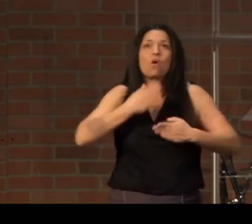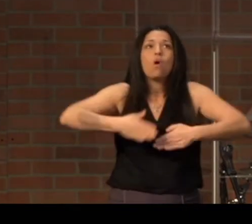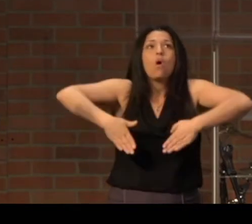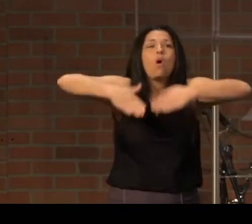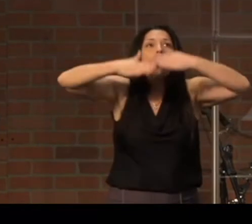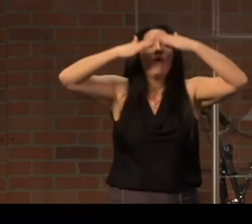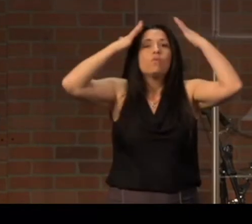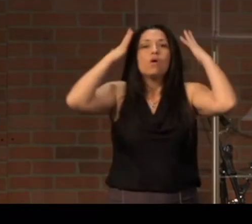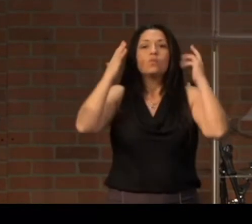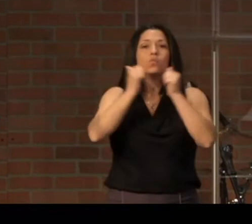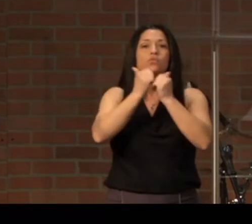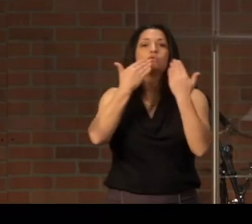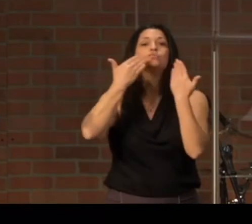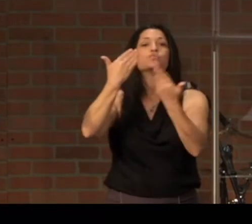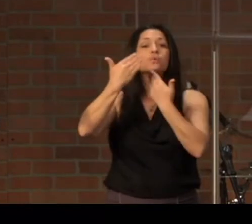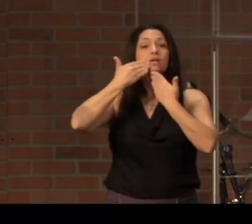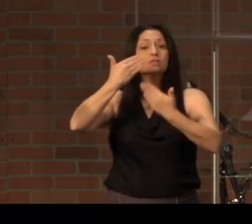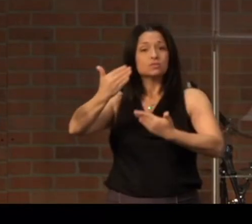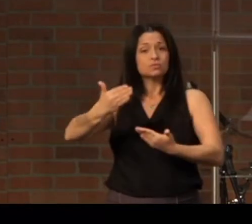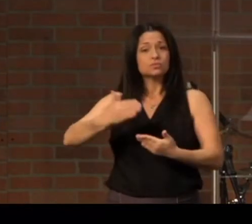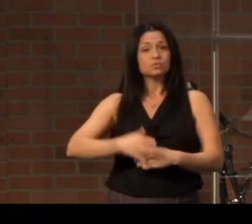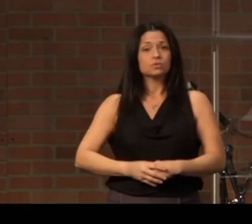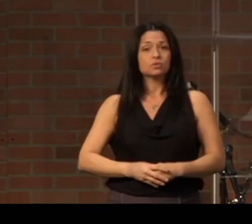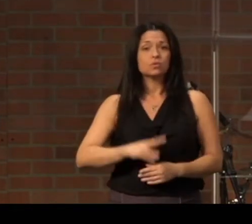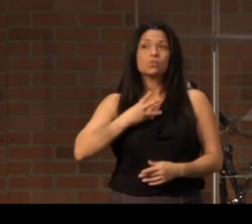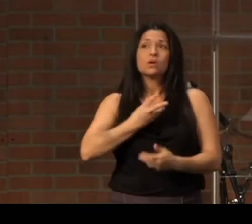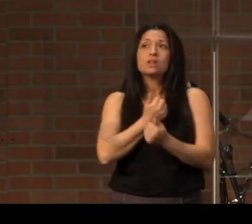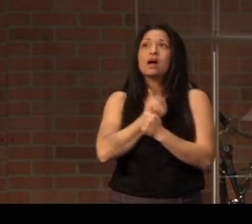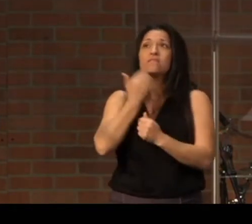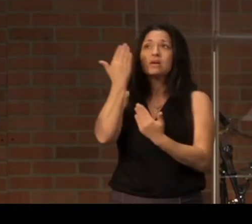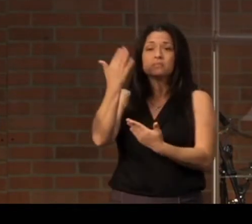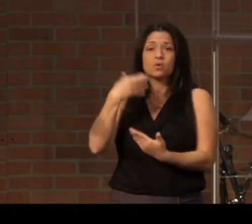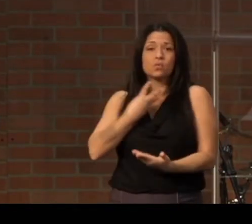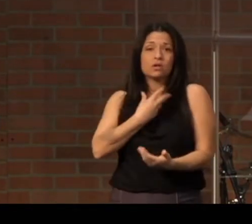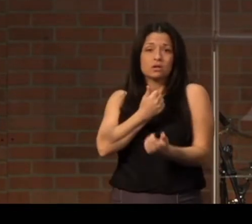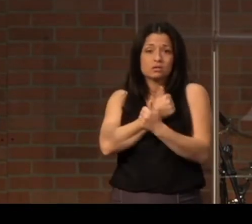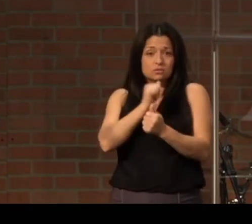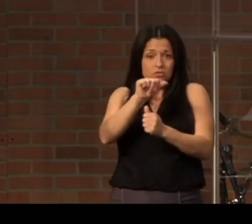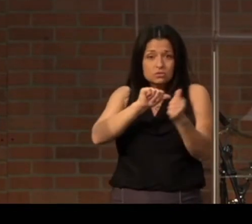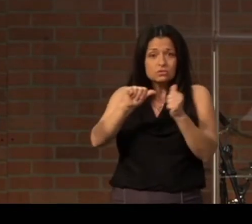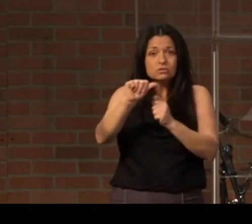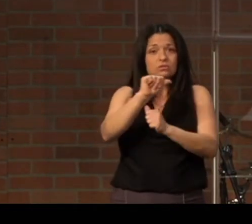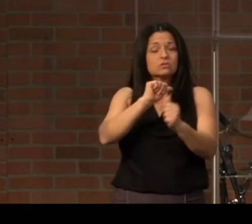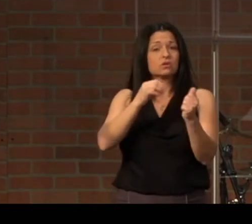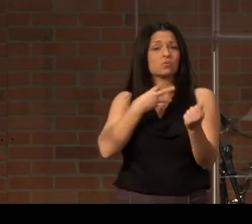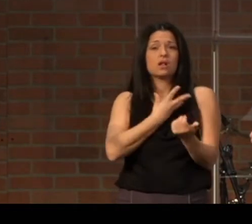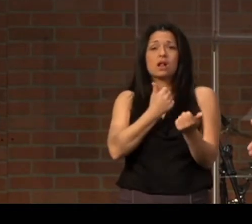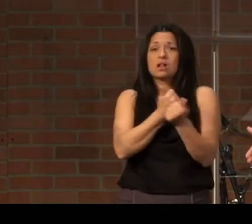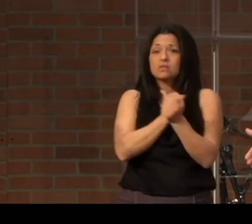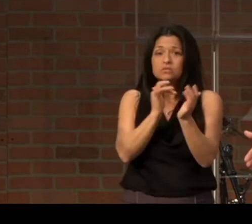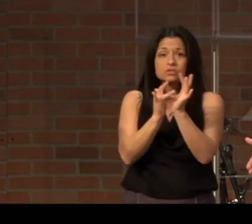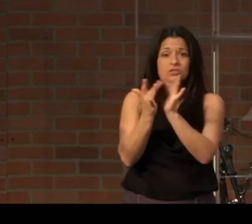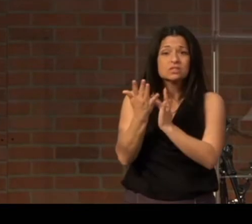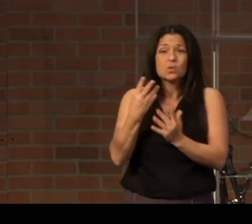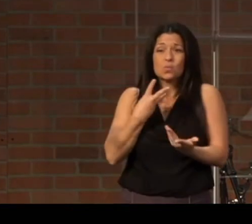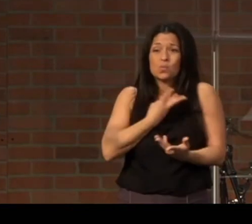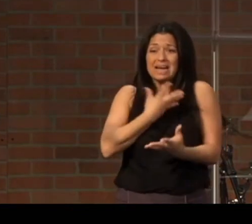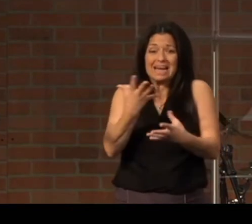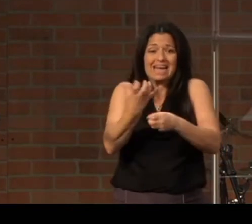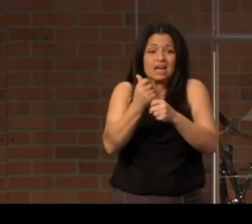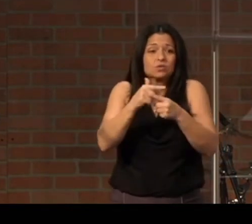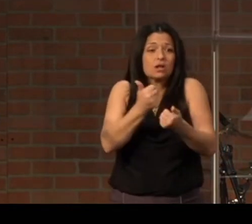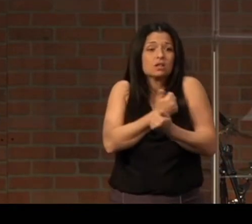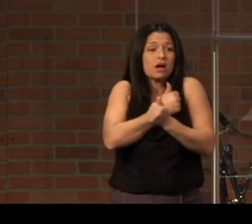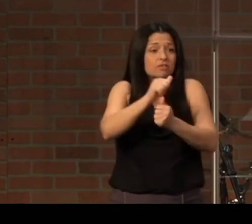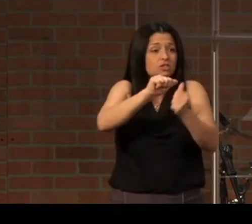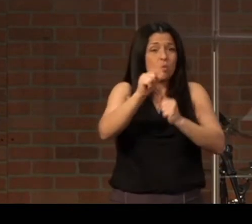he loves us, we love him. We love Jesus. We love one another. We get to love one another. One moment